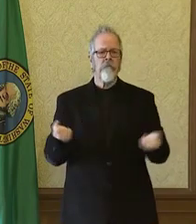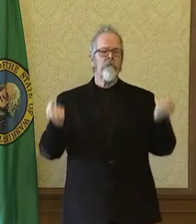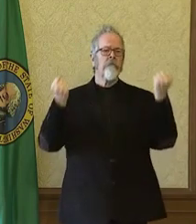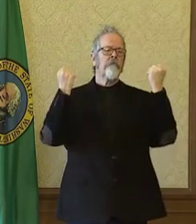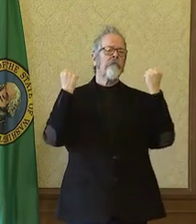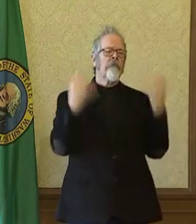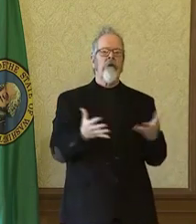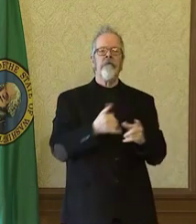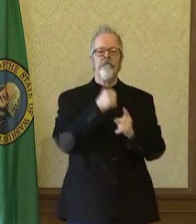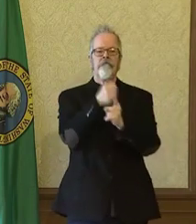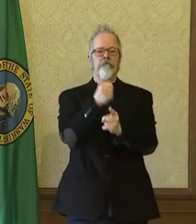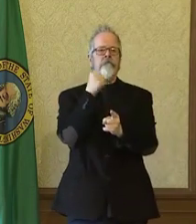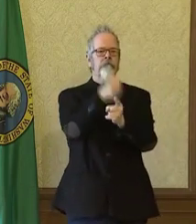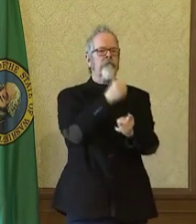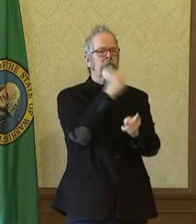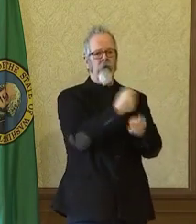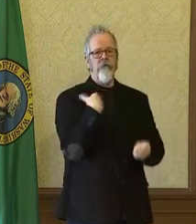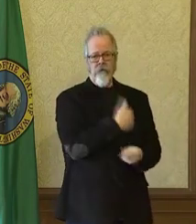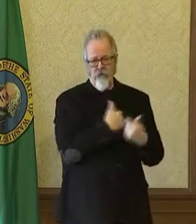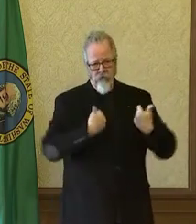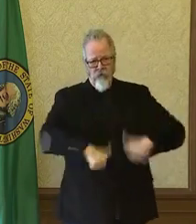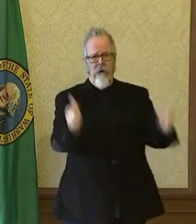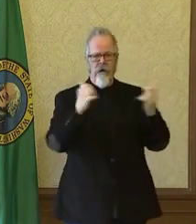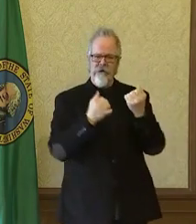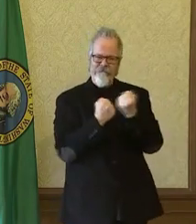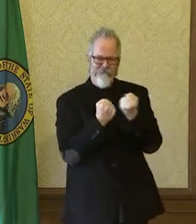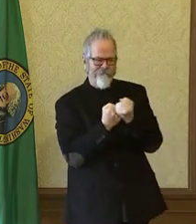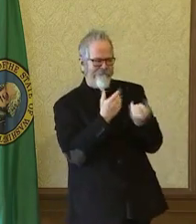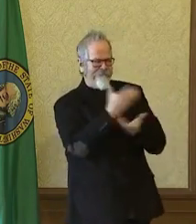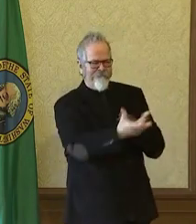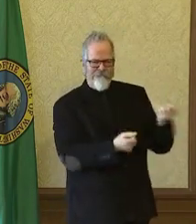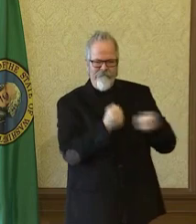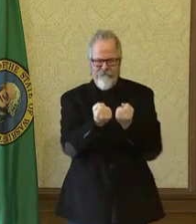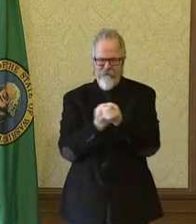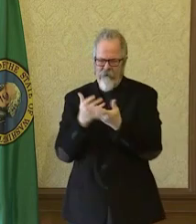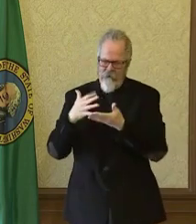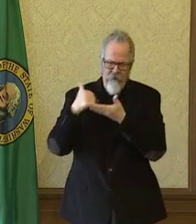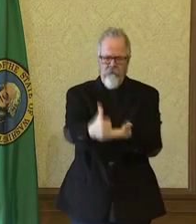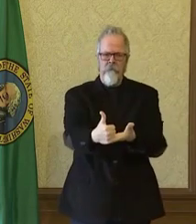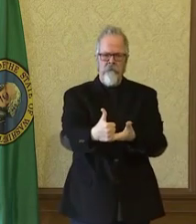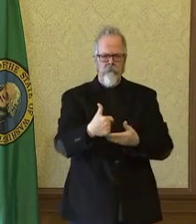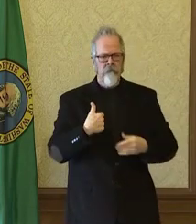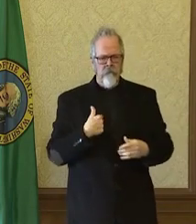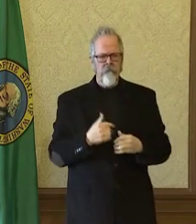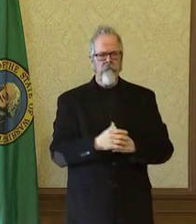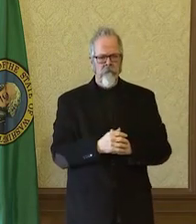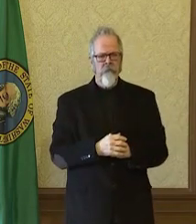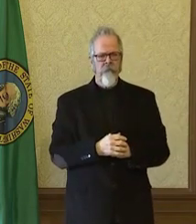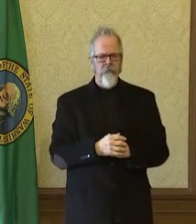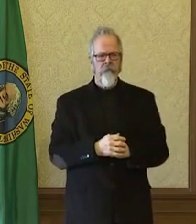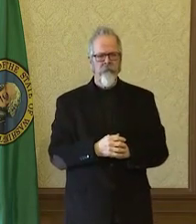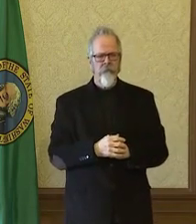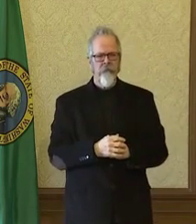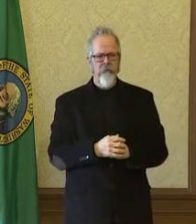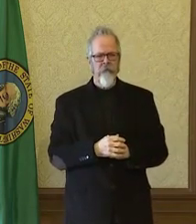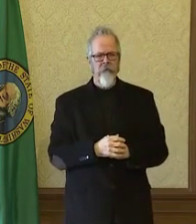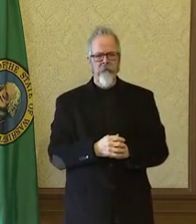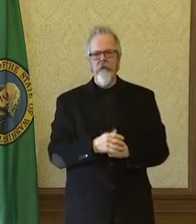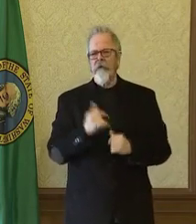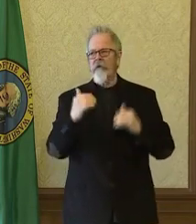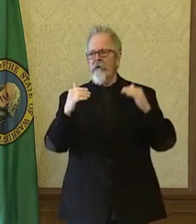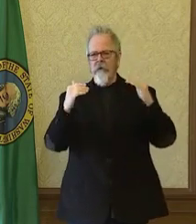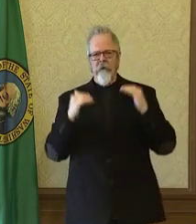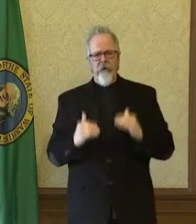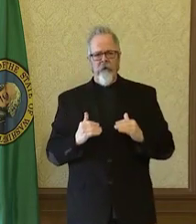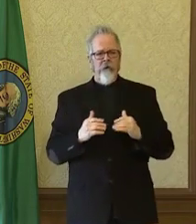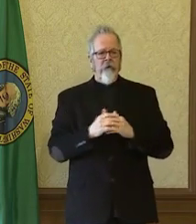Lastly, I'd like to reiterate something we really need to do right now, and that is to respond to the U.S. Census. You know, we've got a long recovery